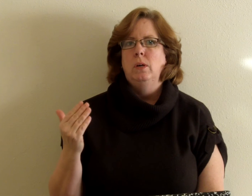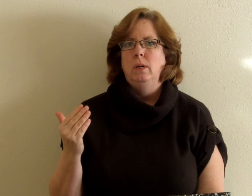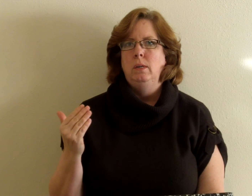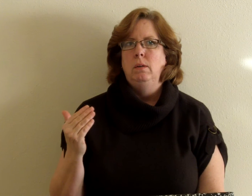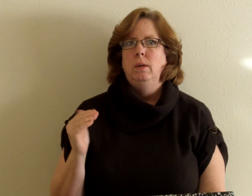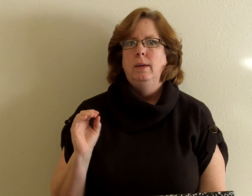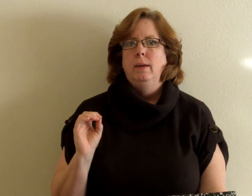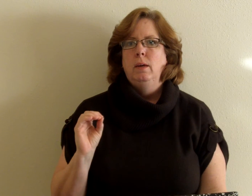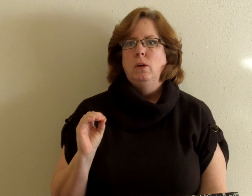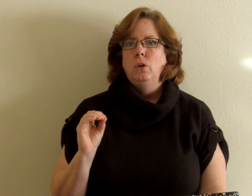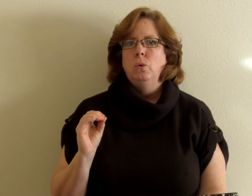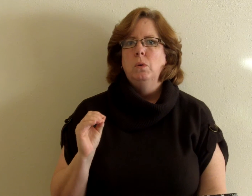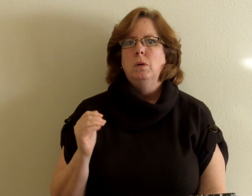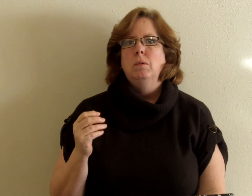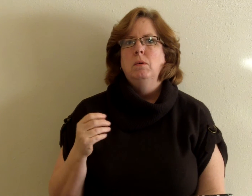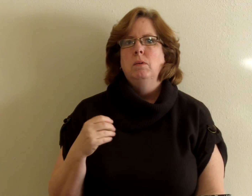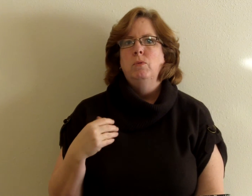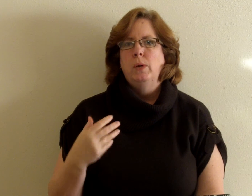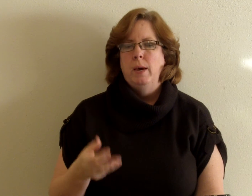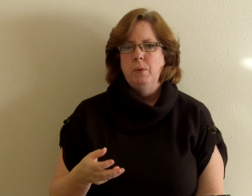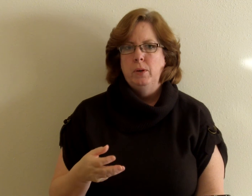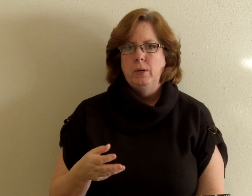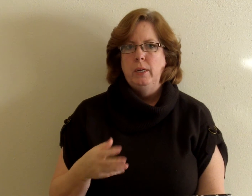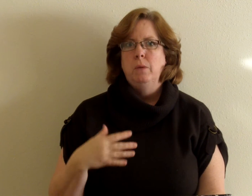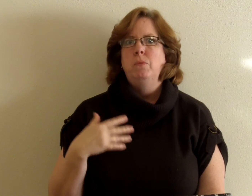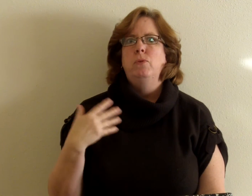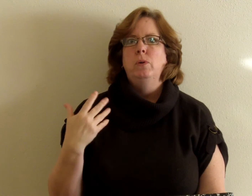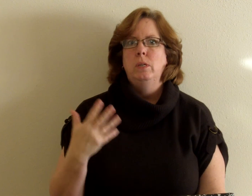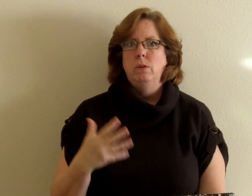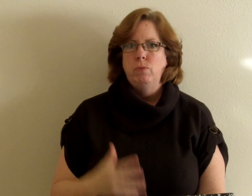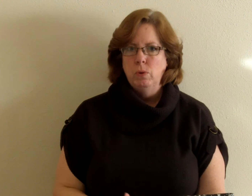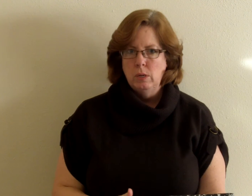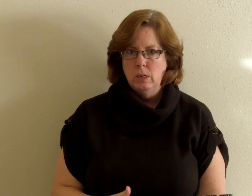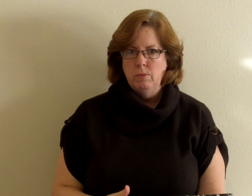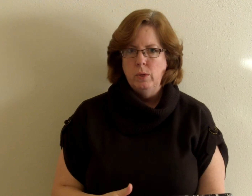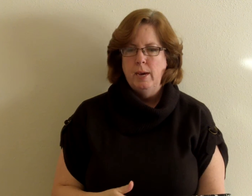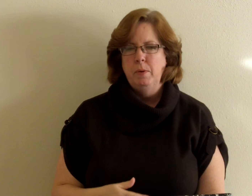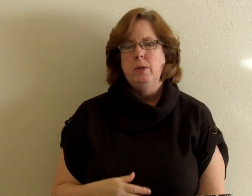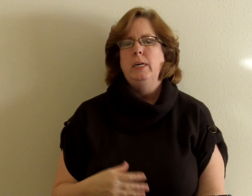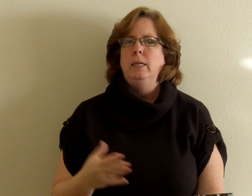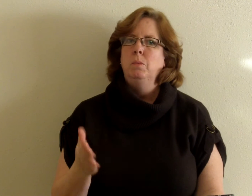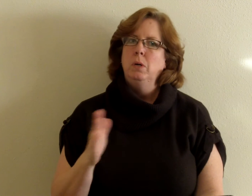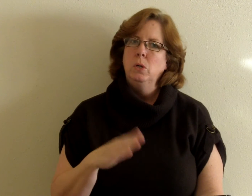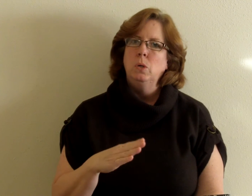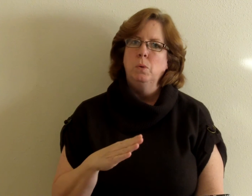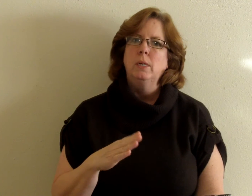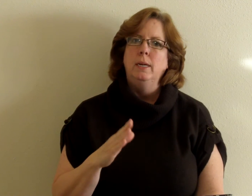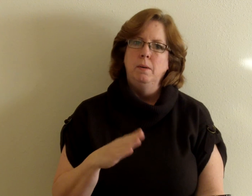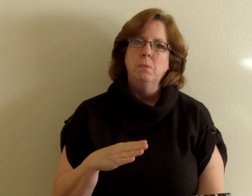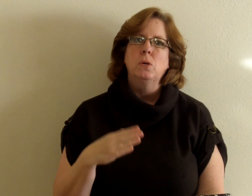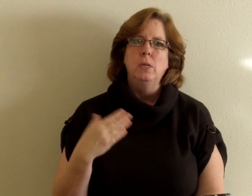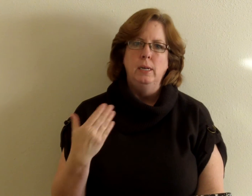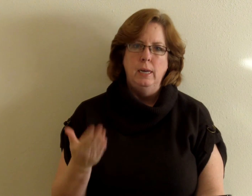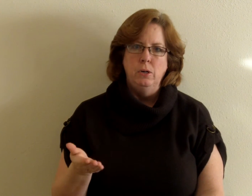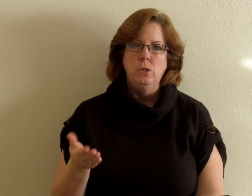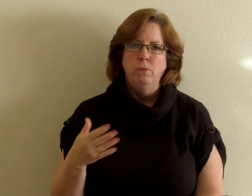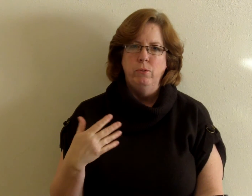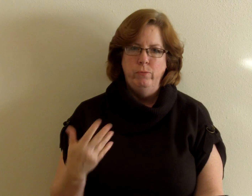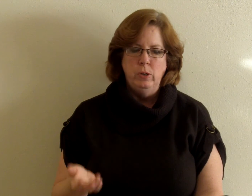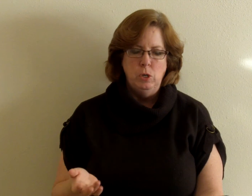on your vocabulary, and we focused on vocabulary, and then we also worked on numbers and letters and finger